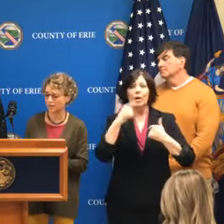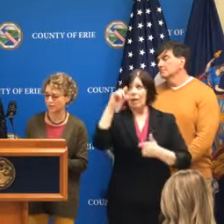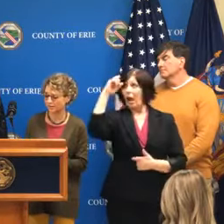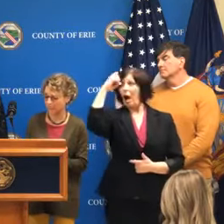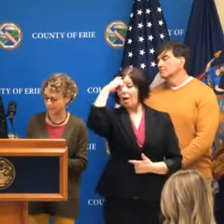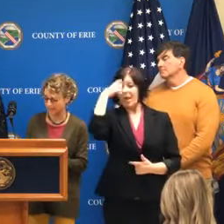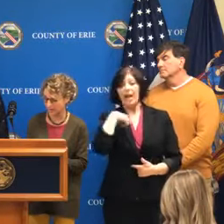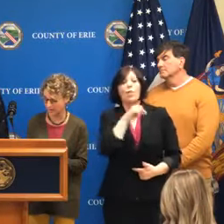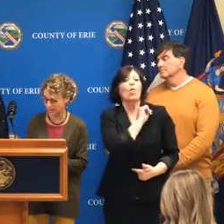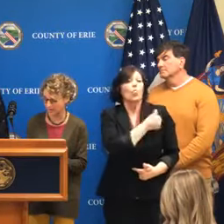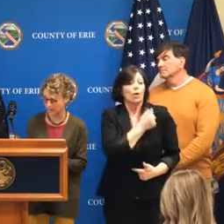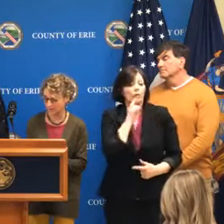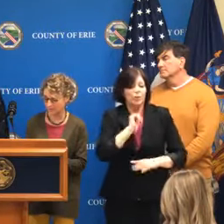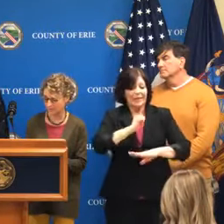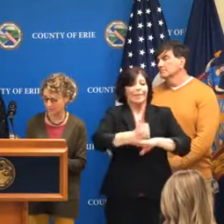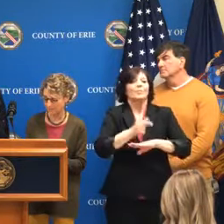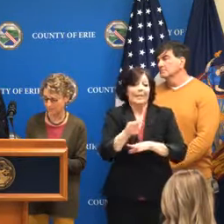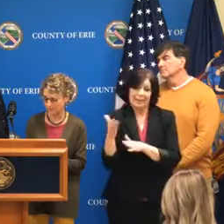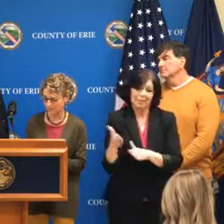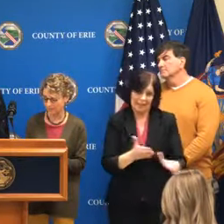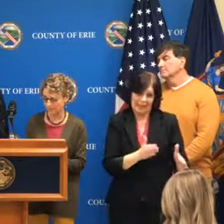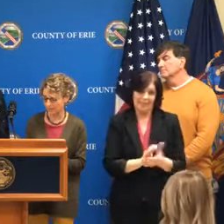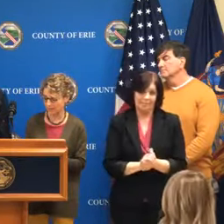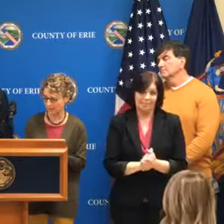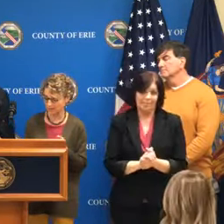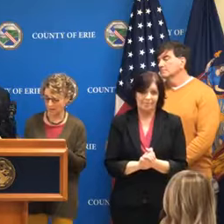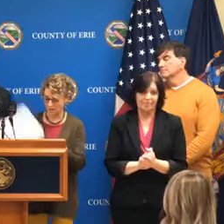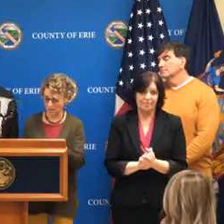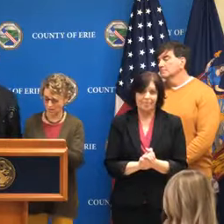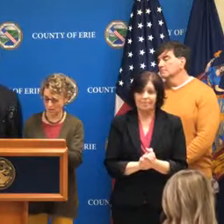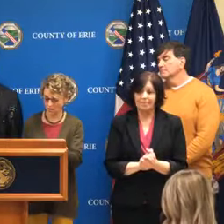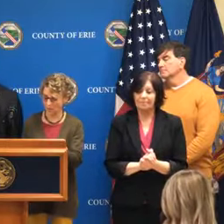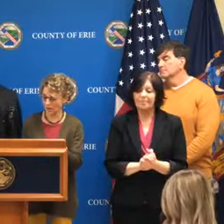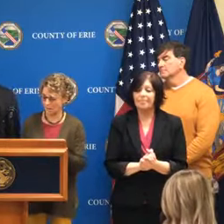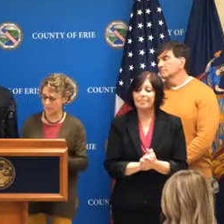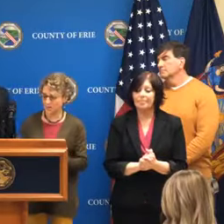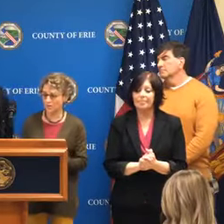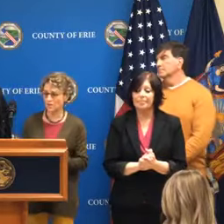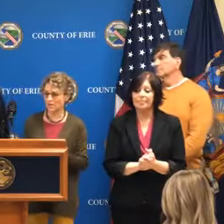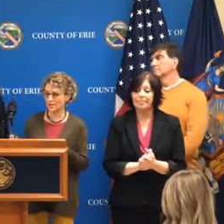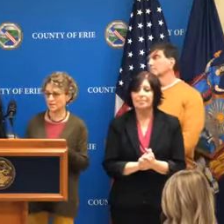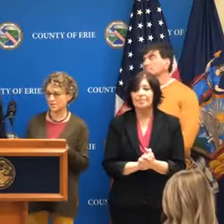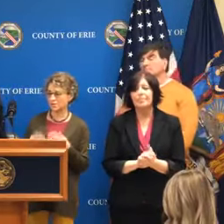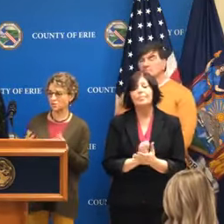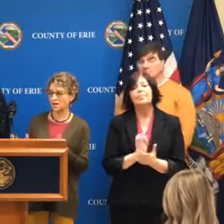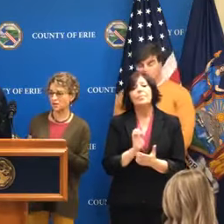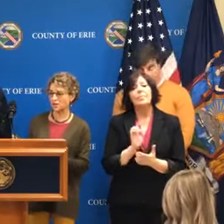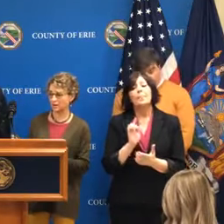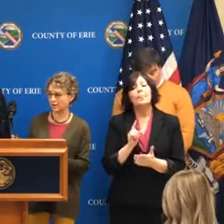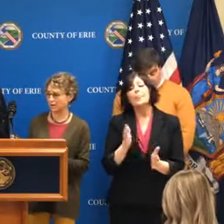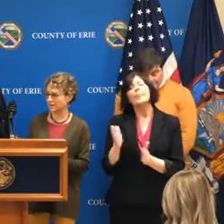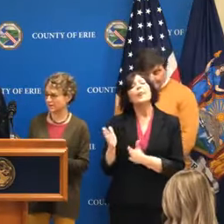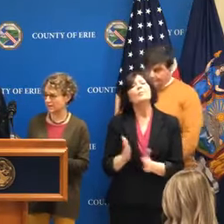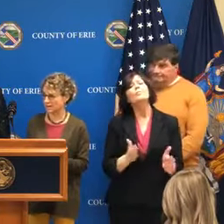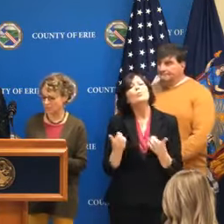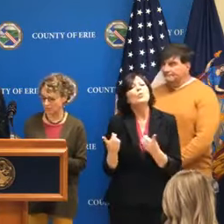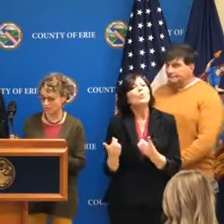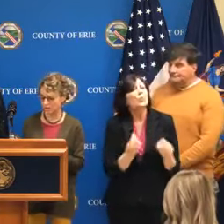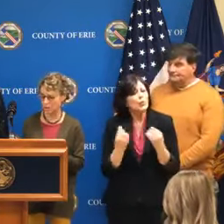to implement these strategies. Thanks. So the strategy here